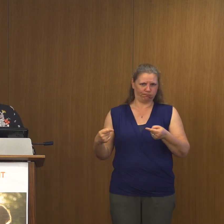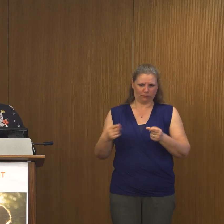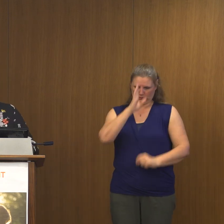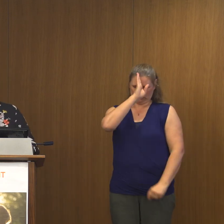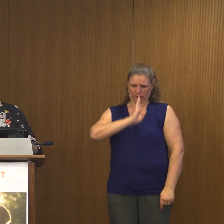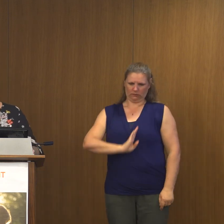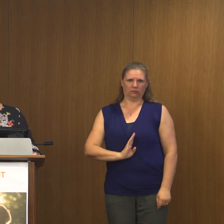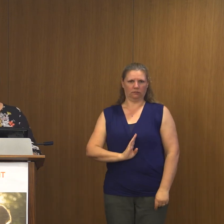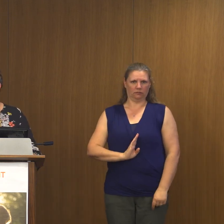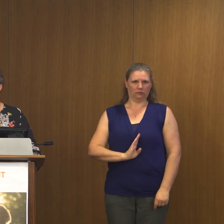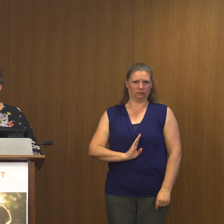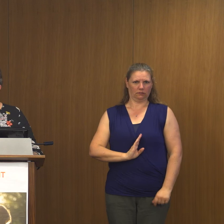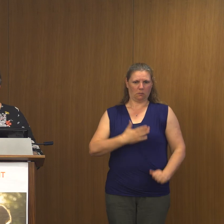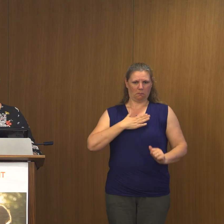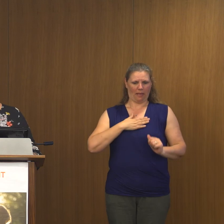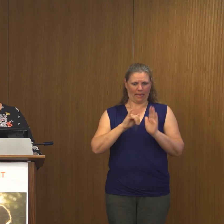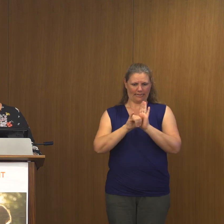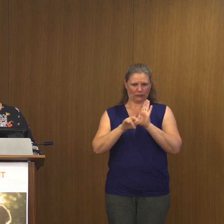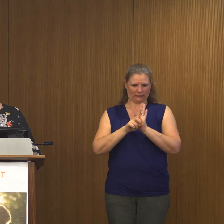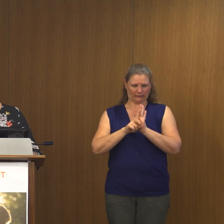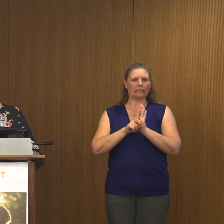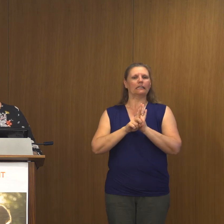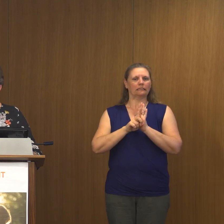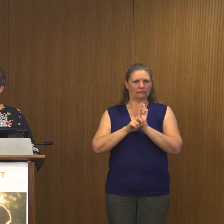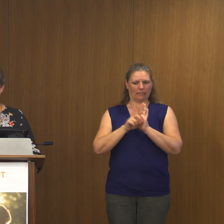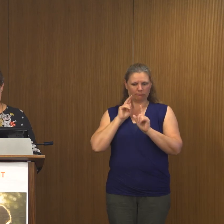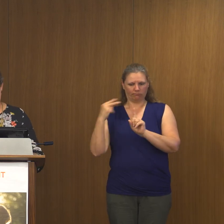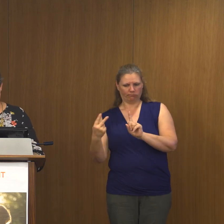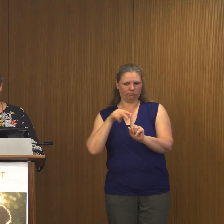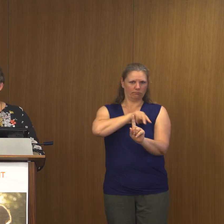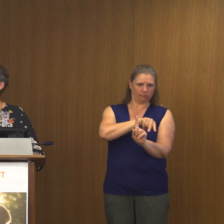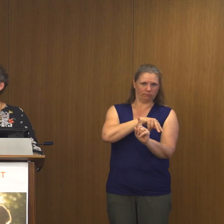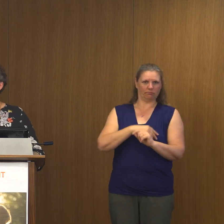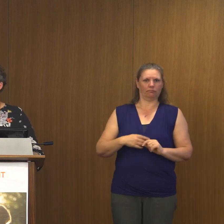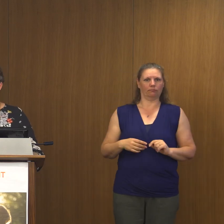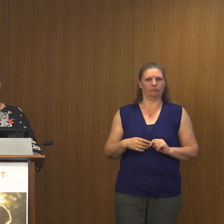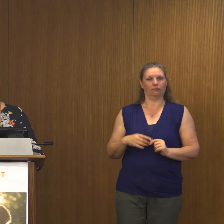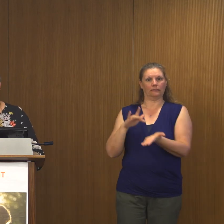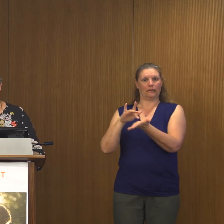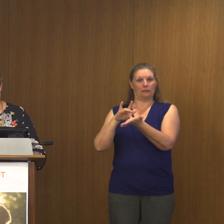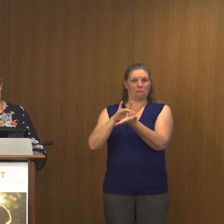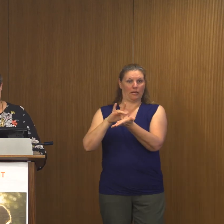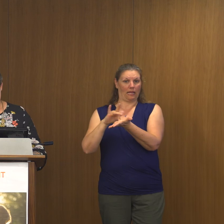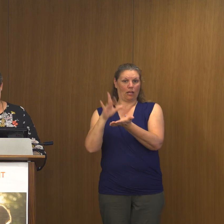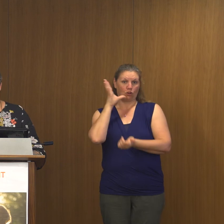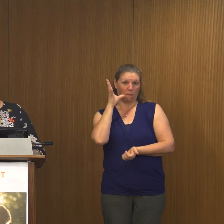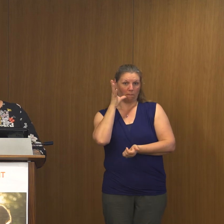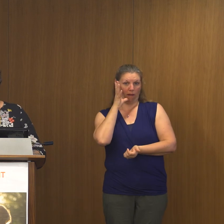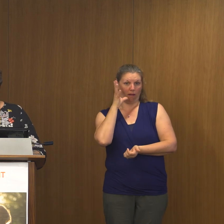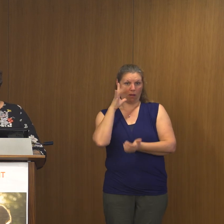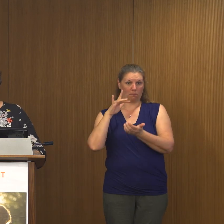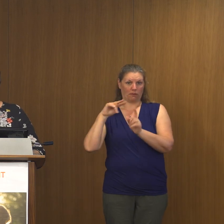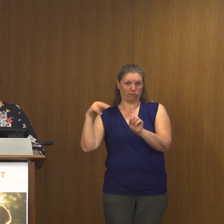dual identity have a stake in introducing my son today. Clinician mom gets the first go at things. she would tell